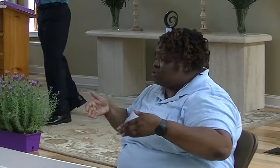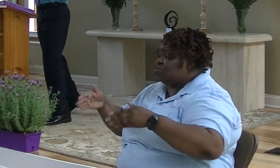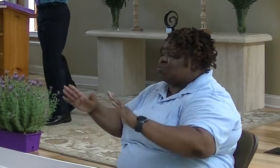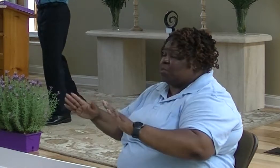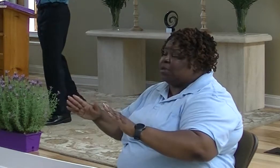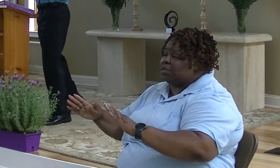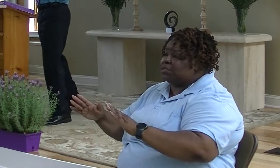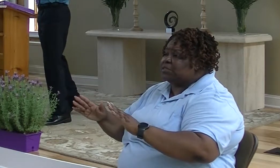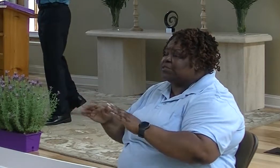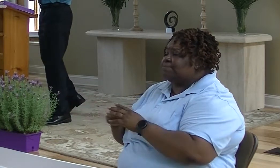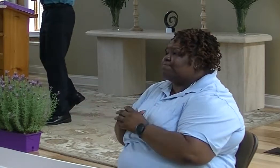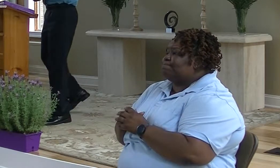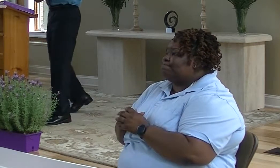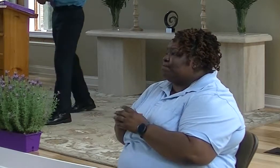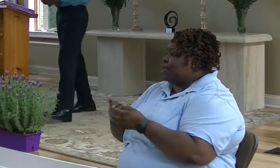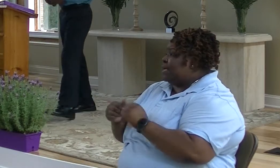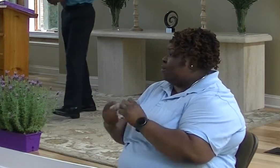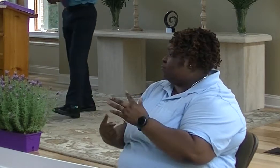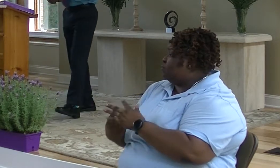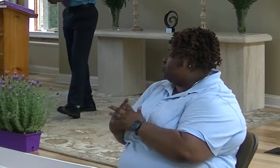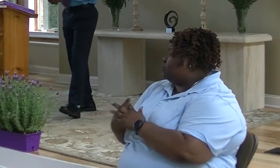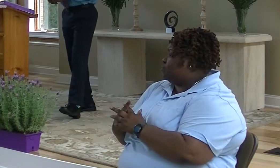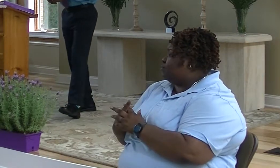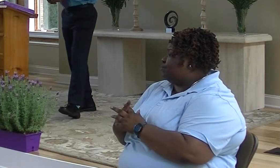the combinations of how it shows up.